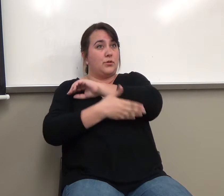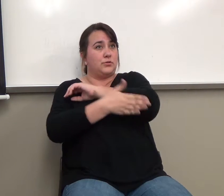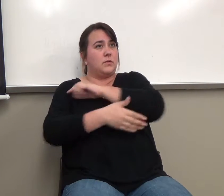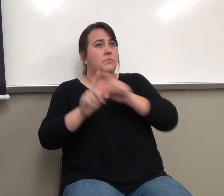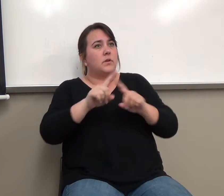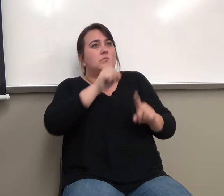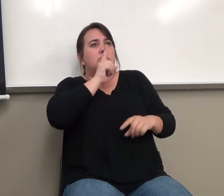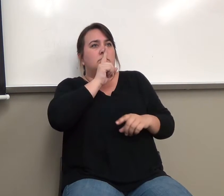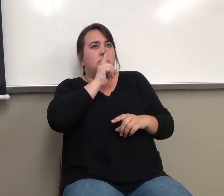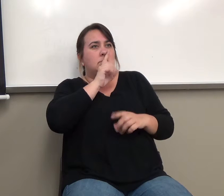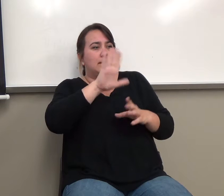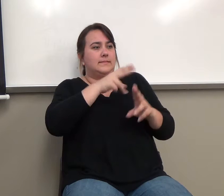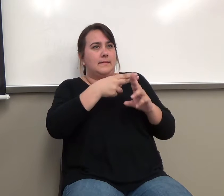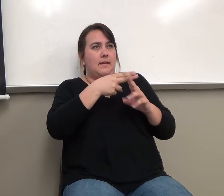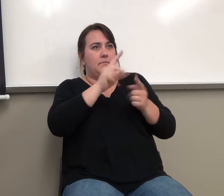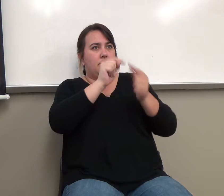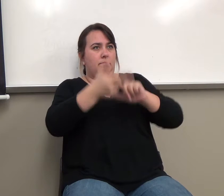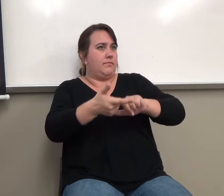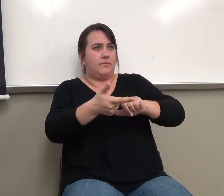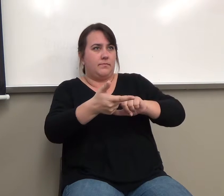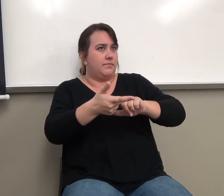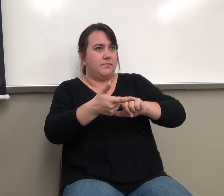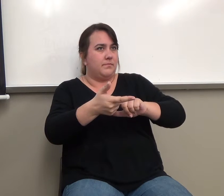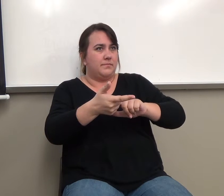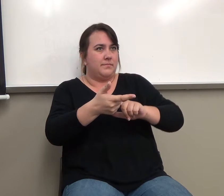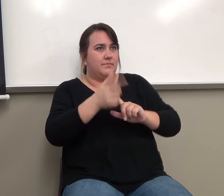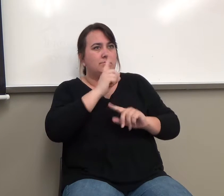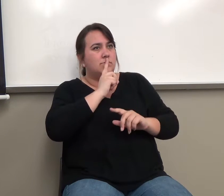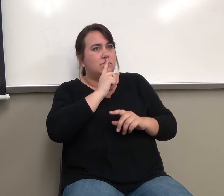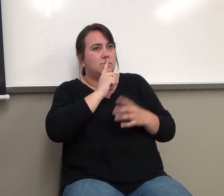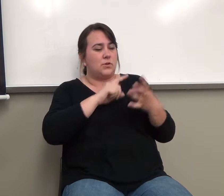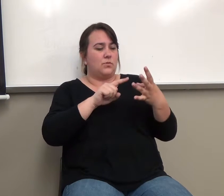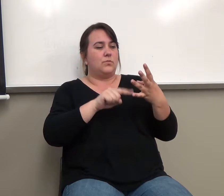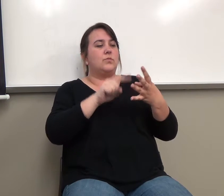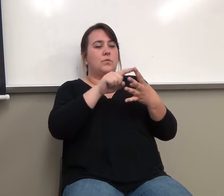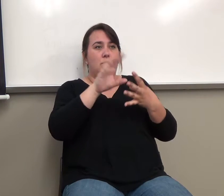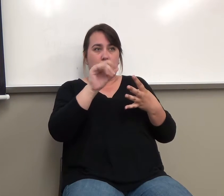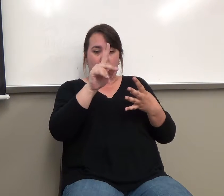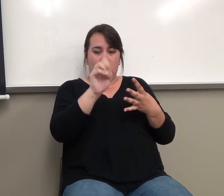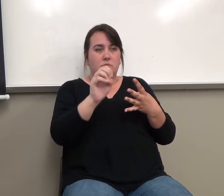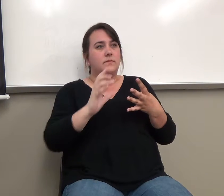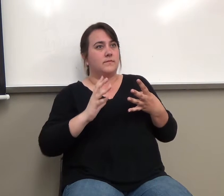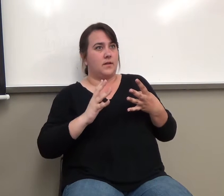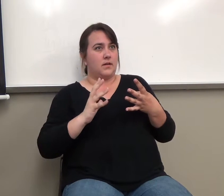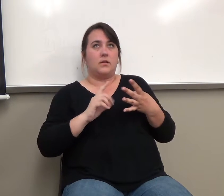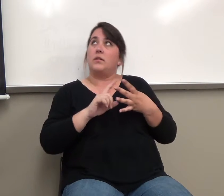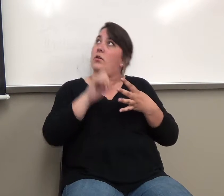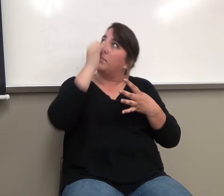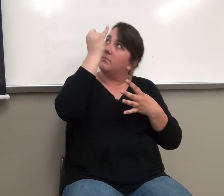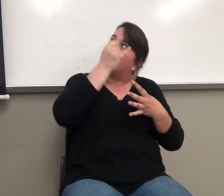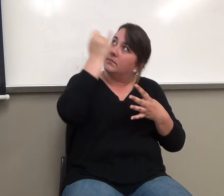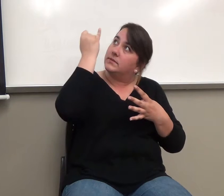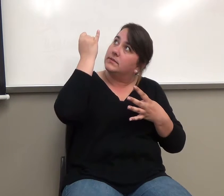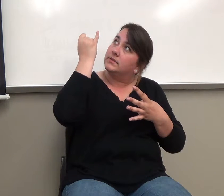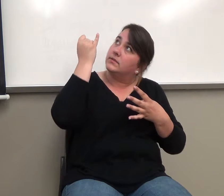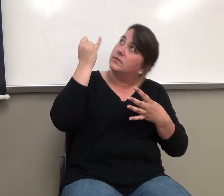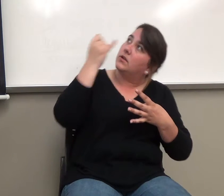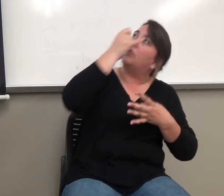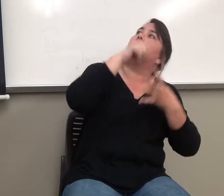slogan, "Come alive with the Pepsi generation," didn't work in Taiwan, where it meant Pepsi would bring your ancestors back from the dead.